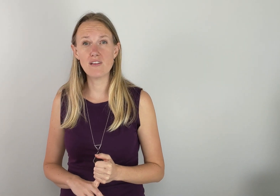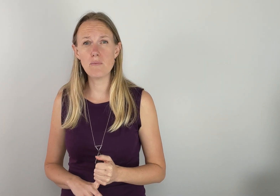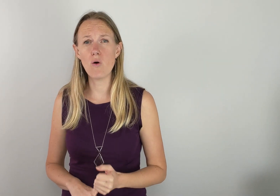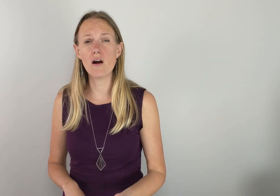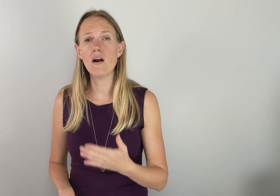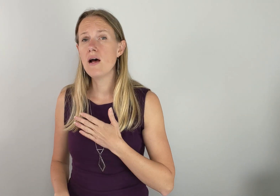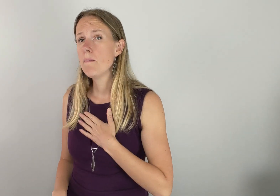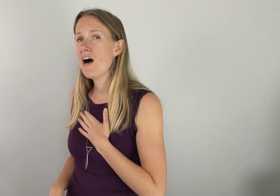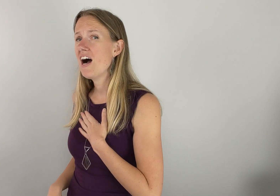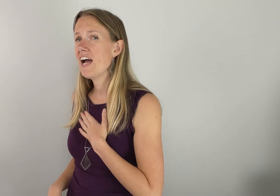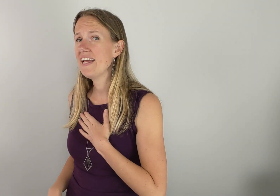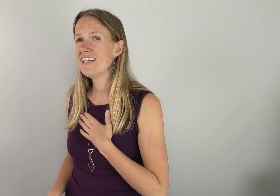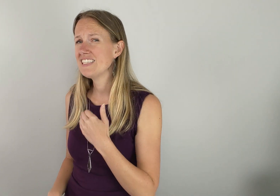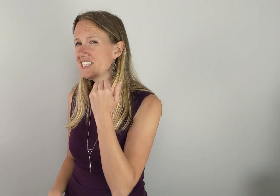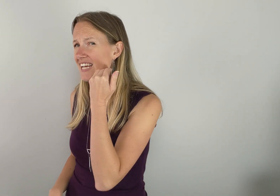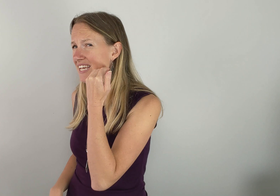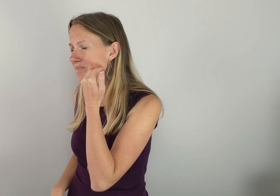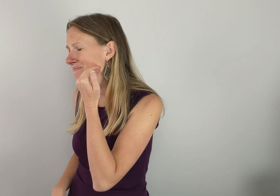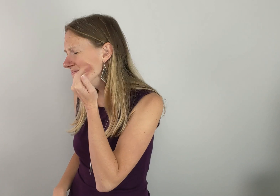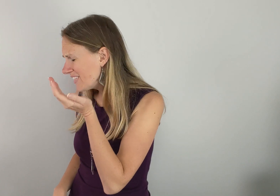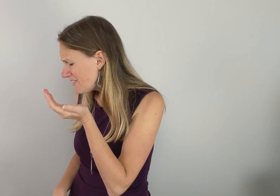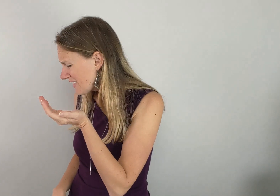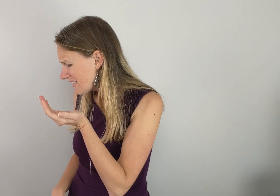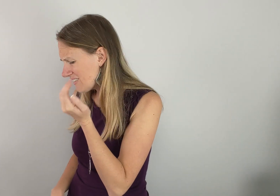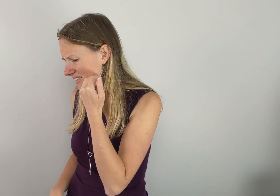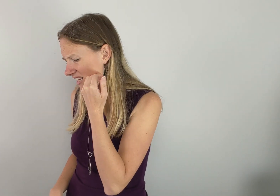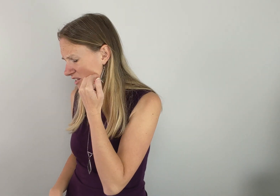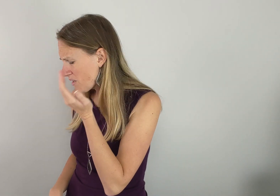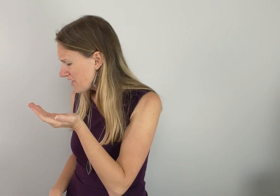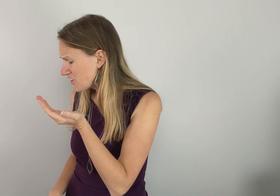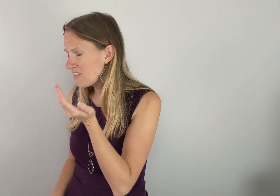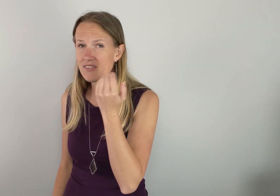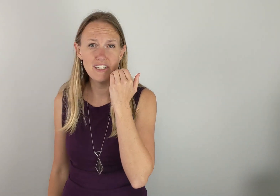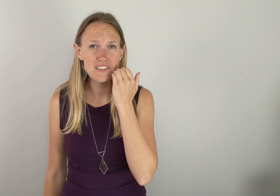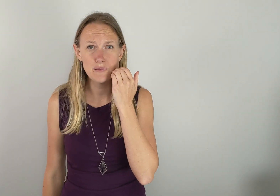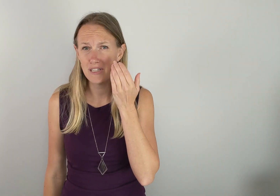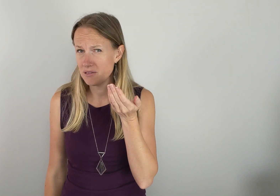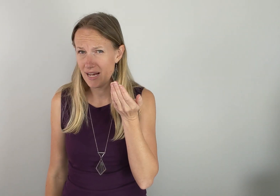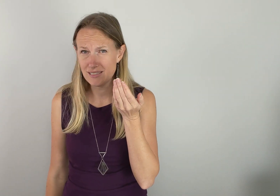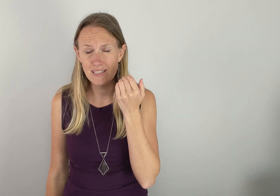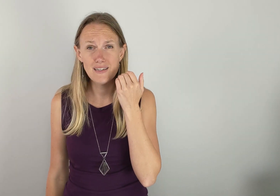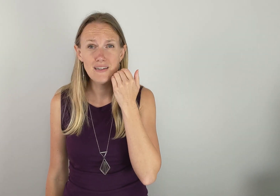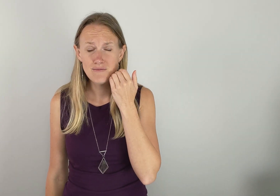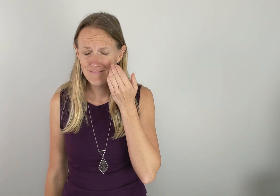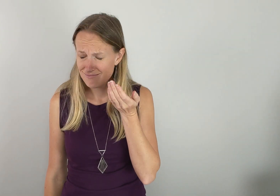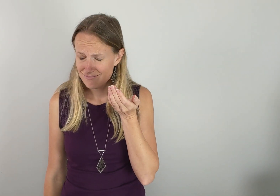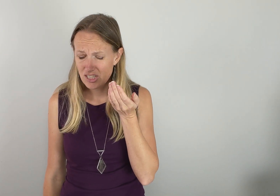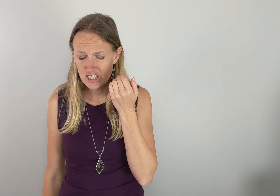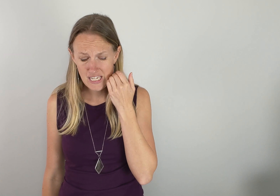faithfully bore. My, and then shame goes like this. Okay. And you want to make sure that your facial expression matches it. You're